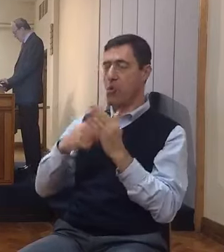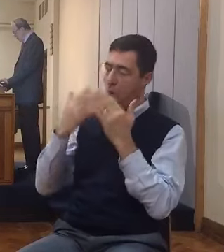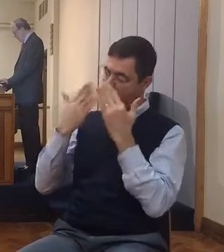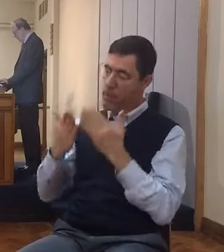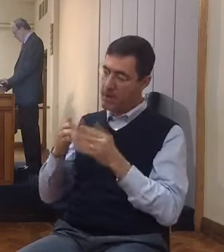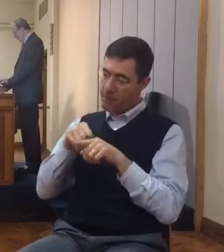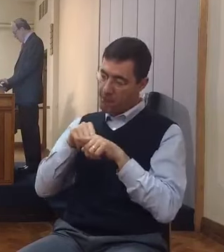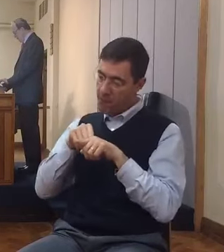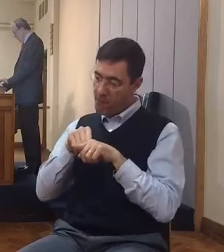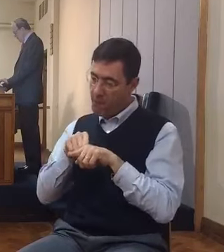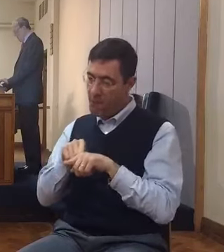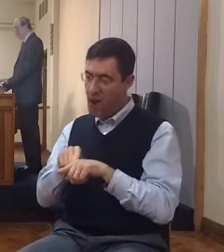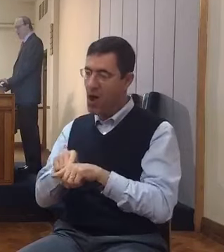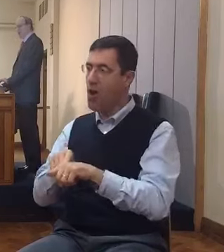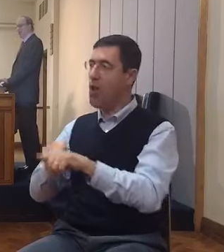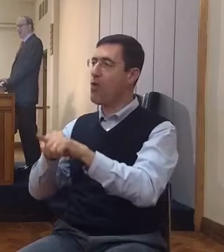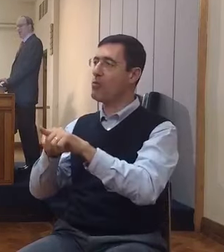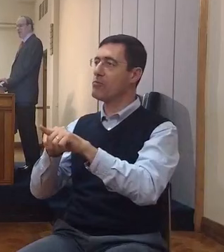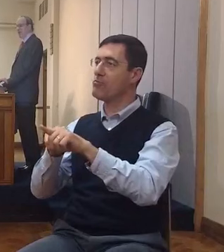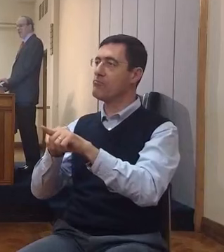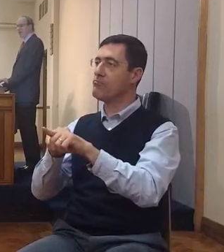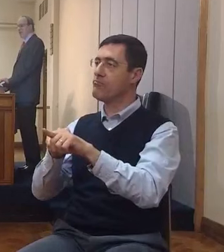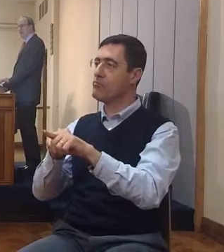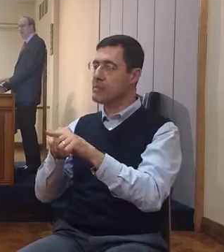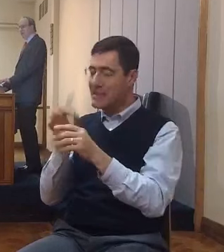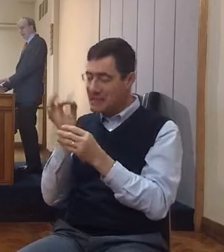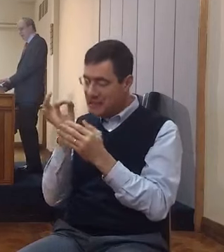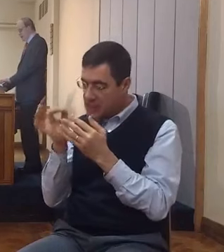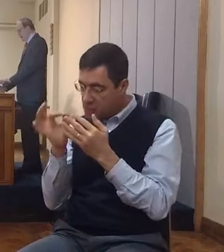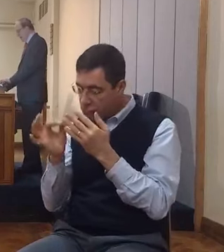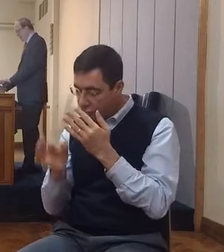He followed them to the letter.